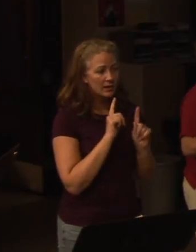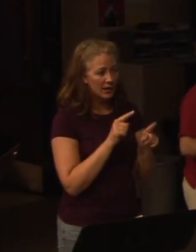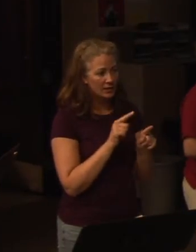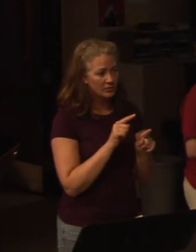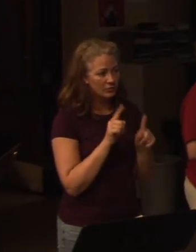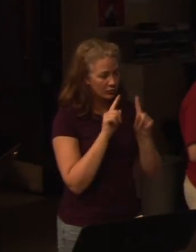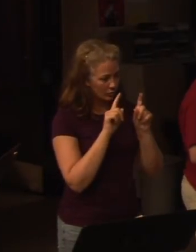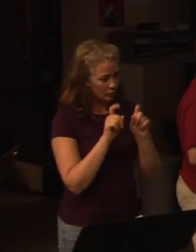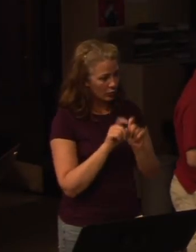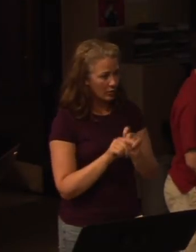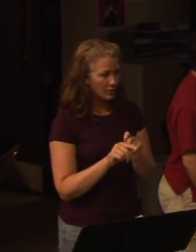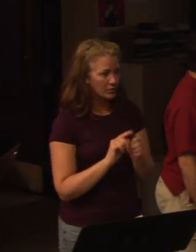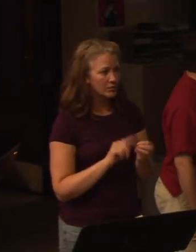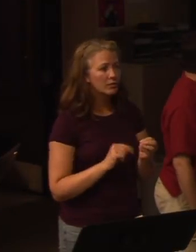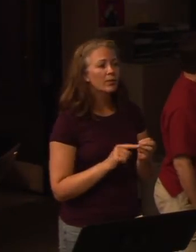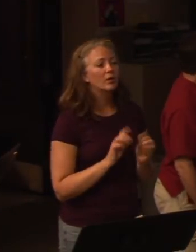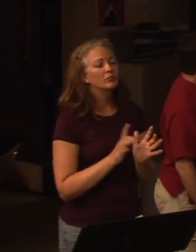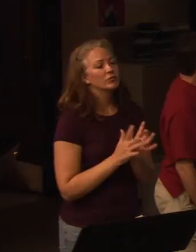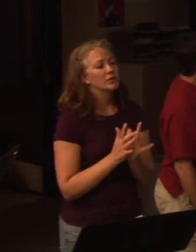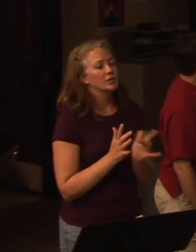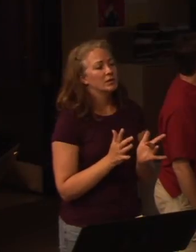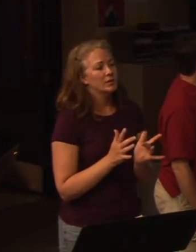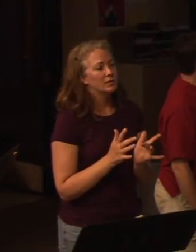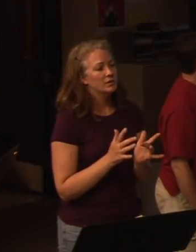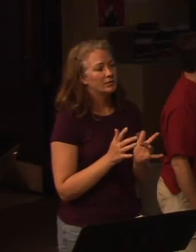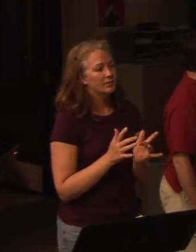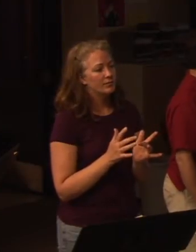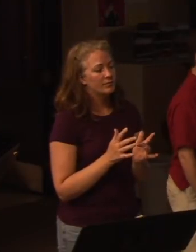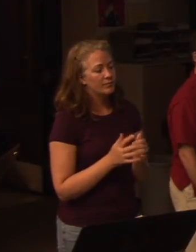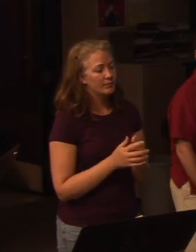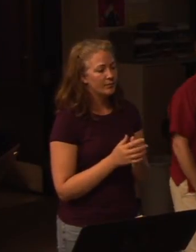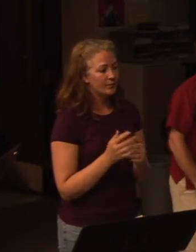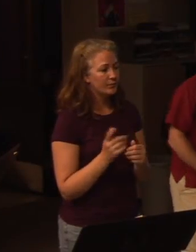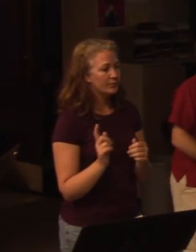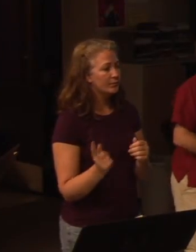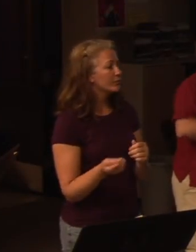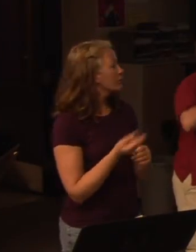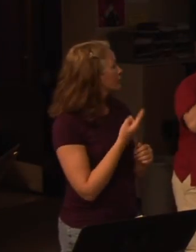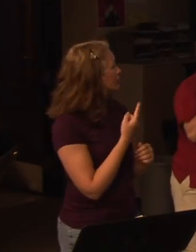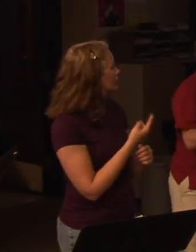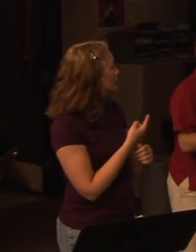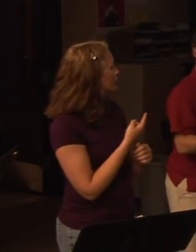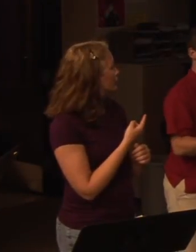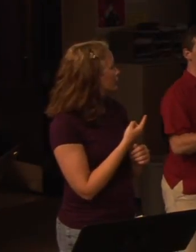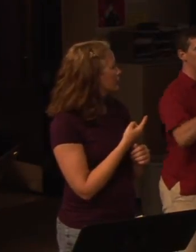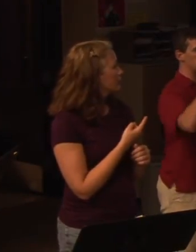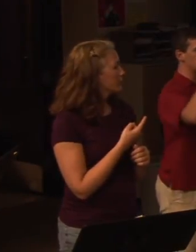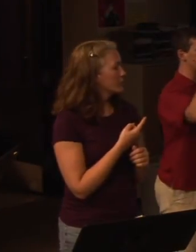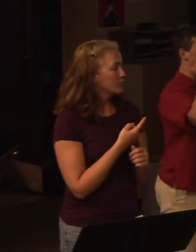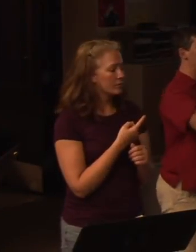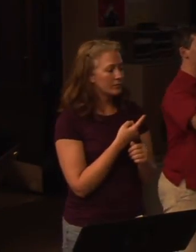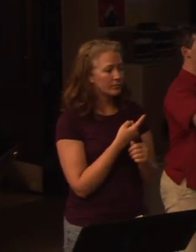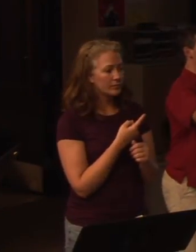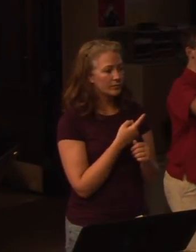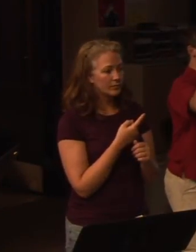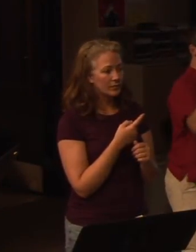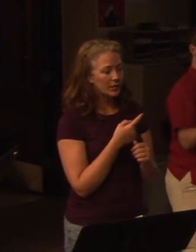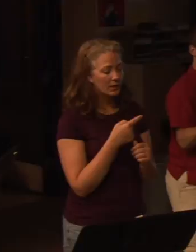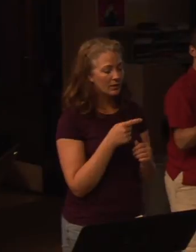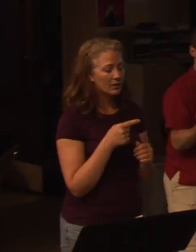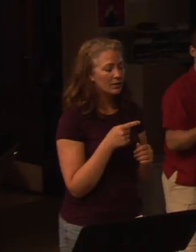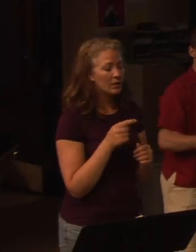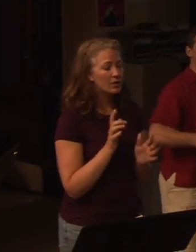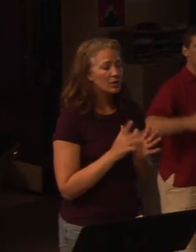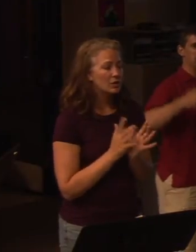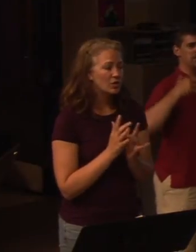there and let us wrestle with it ourselves. But Jesus comes from Nazareth to be baptized by John, and he goes down to the water, and it says that God was there, and the